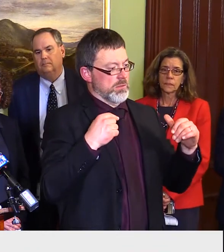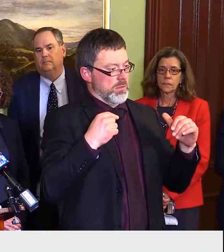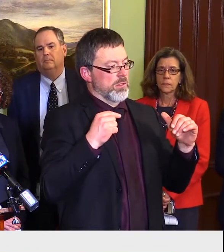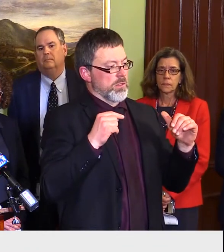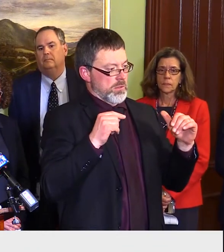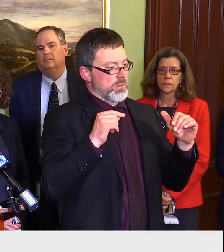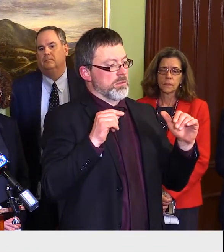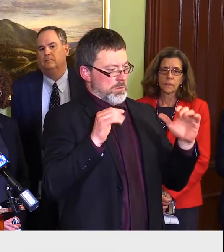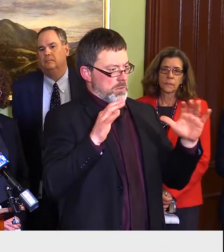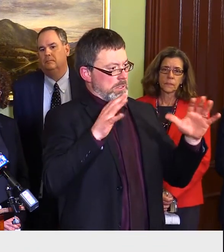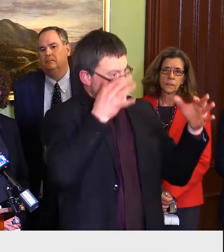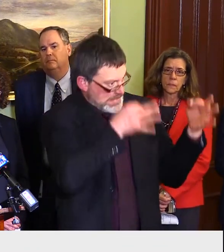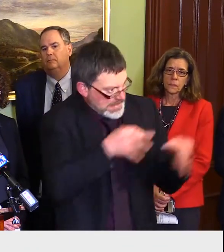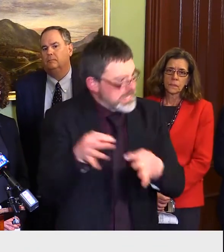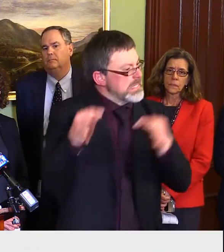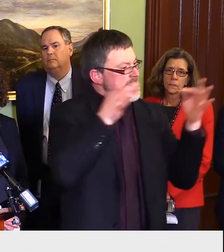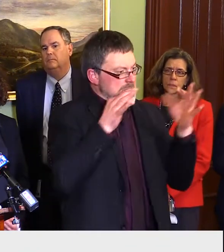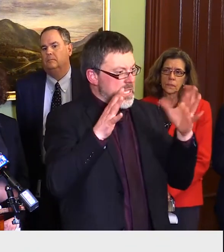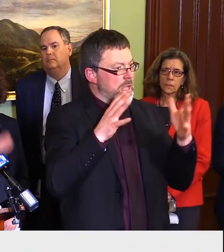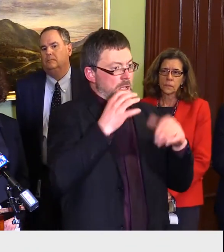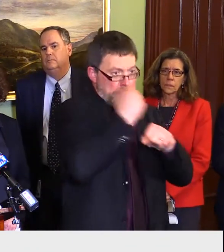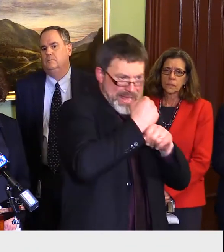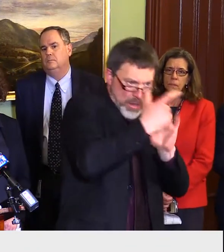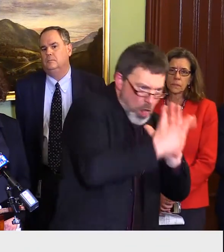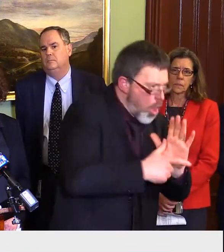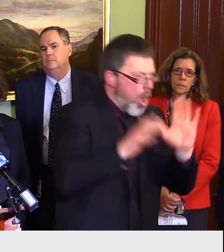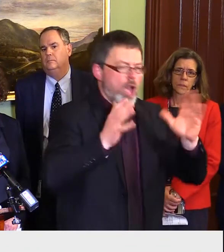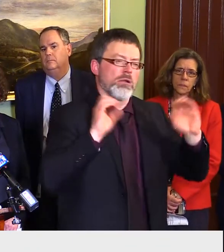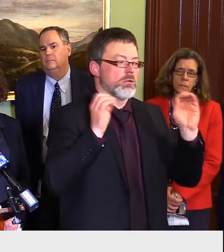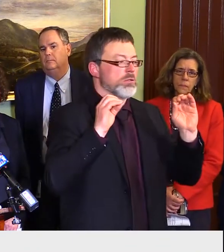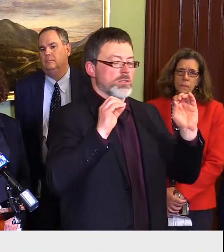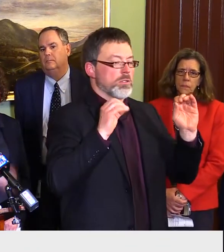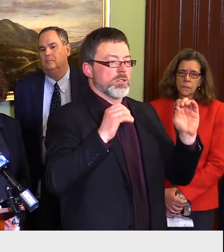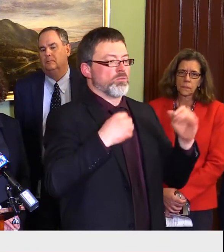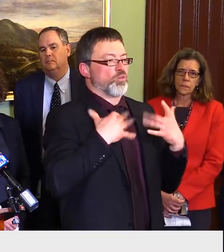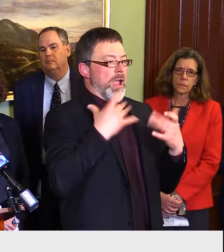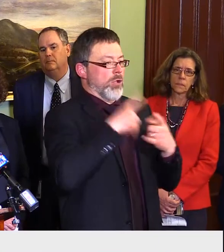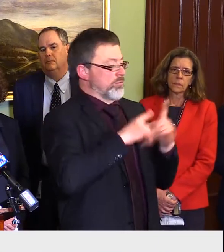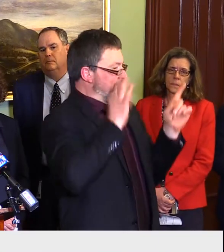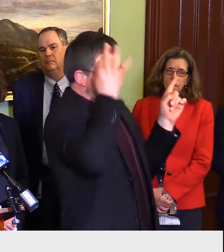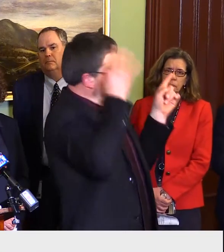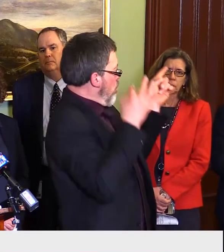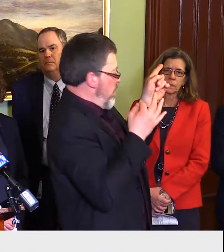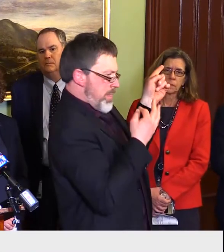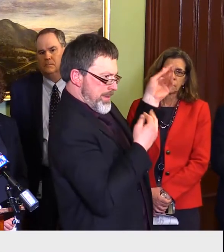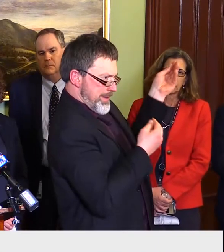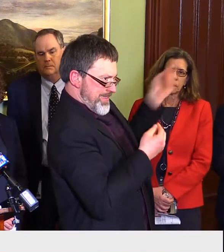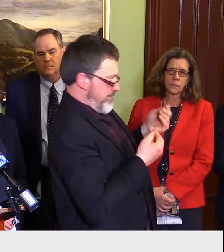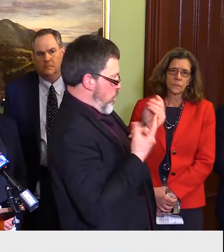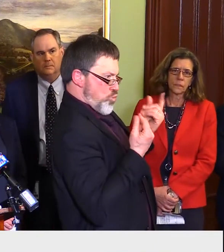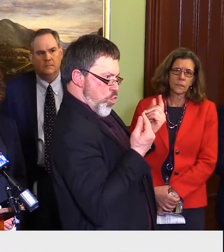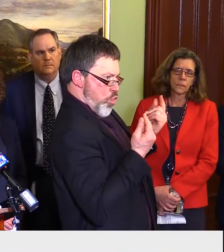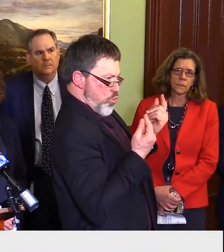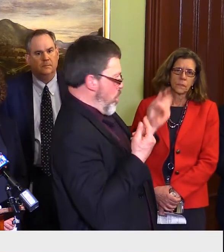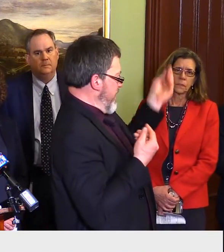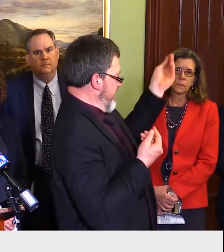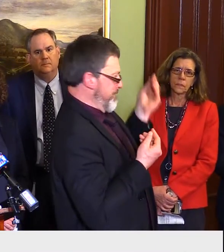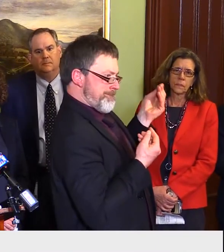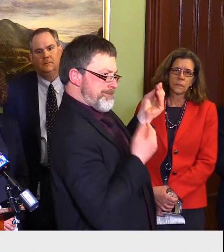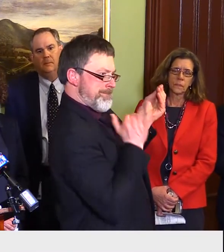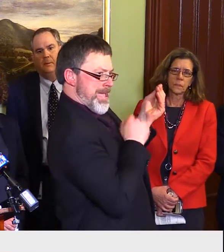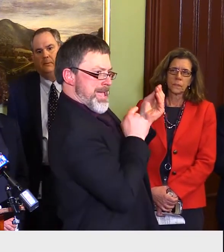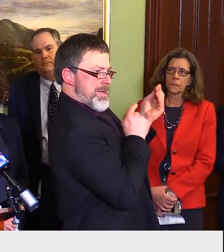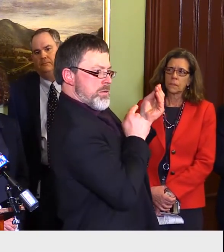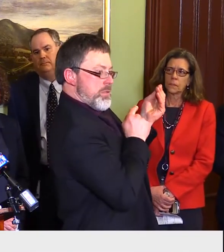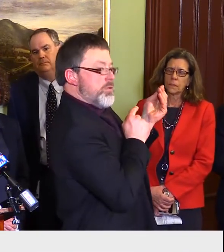on the state's budget, I guess where would that money come from, or you know, would there be cuts in human services, or sort of what would that look like? Yeah,